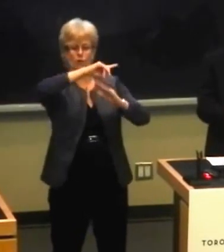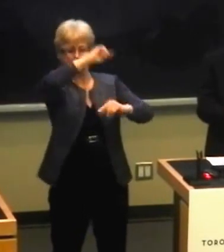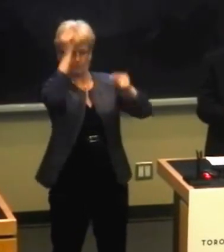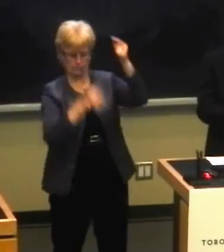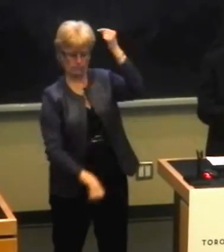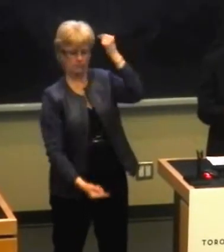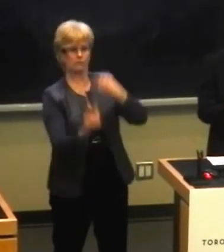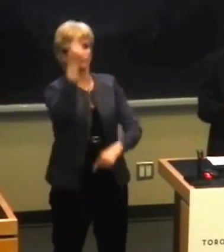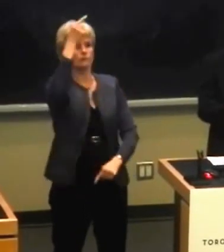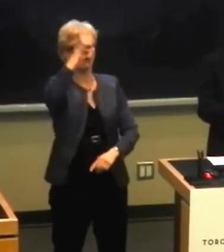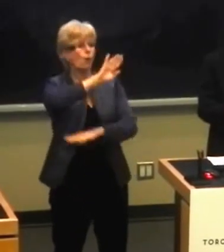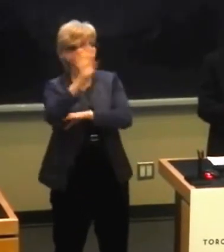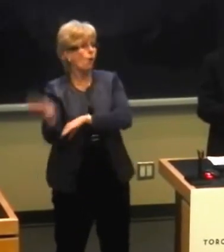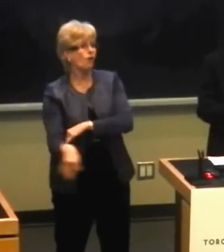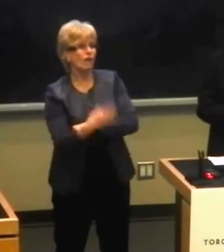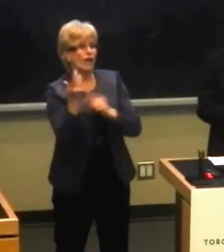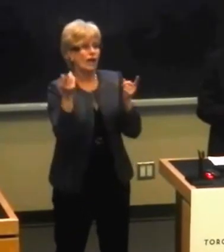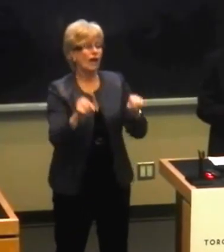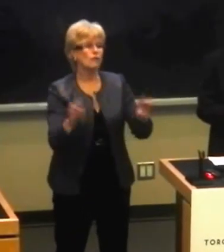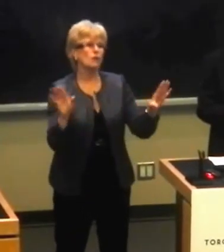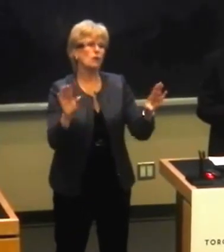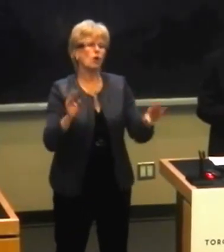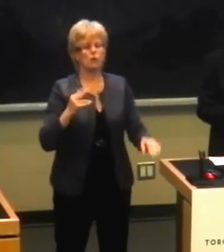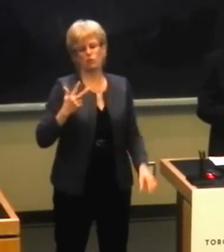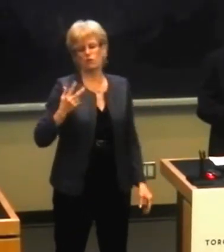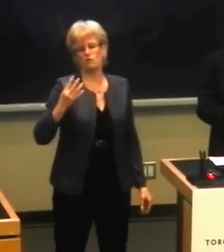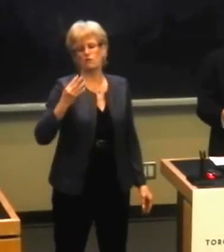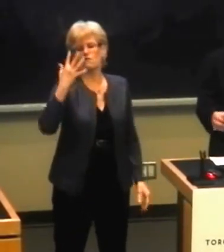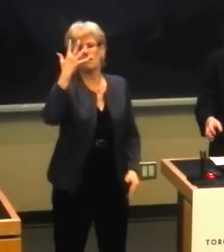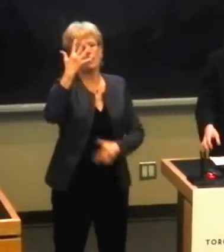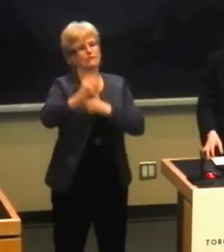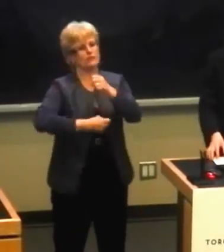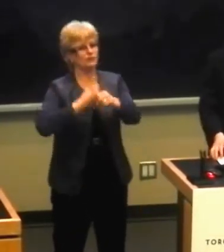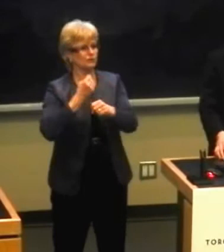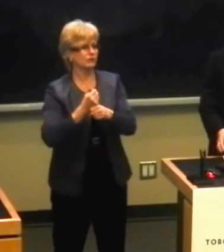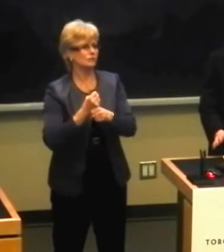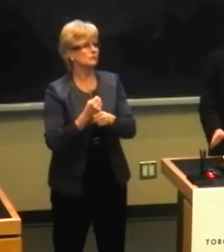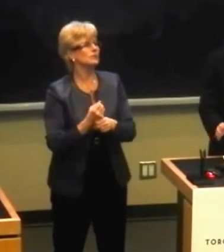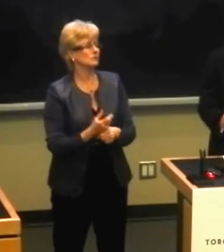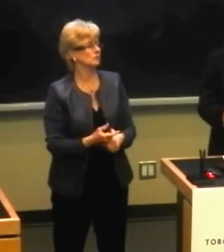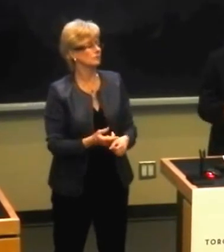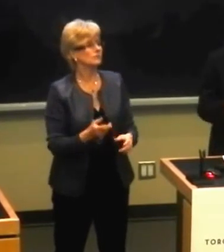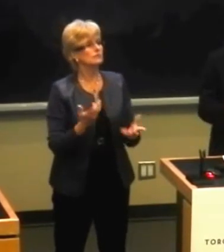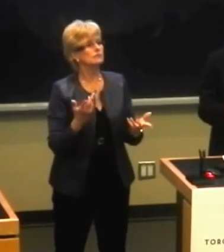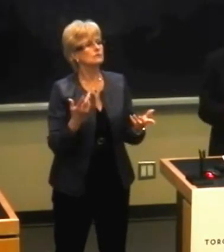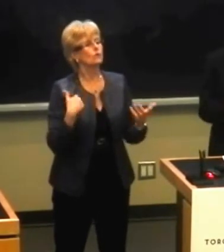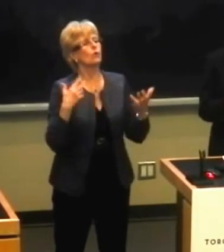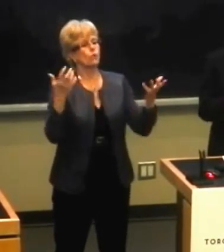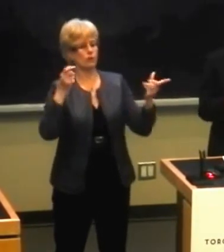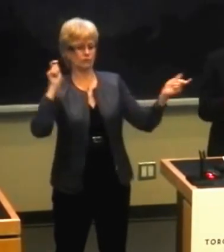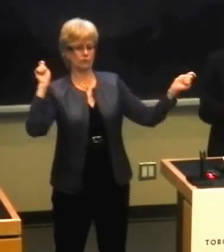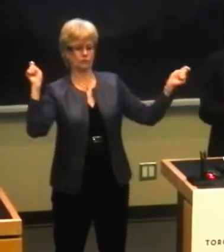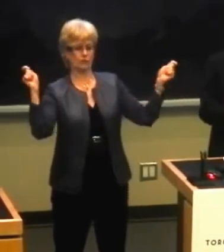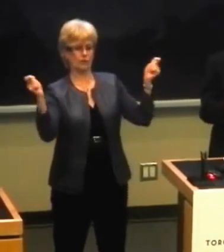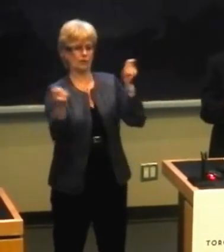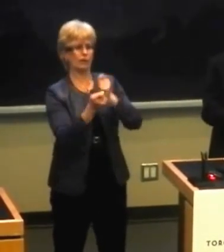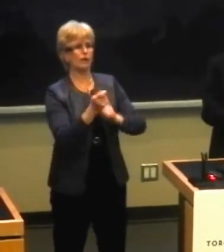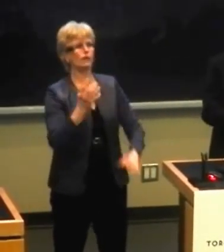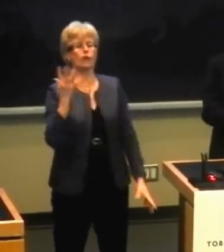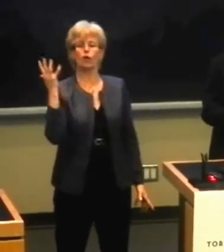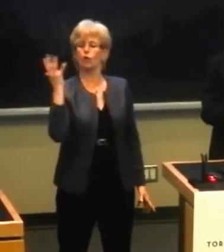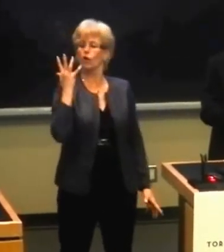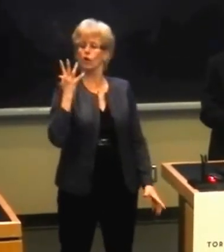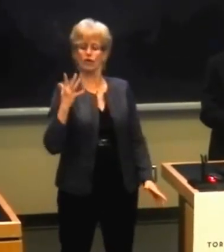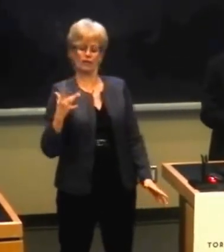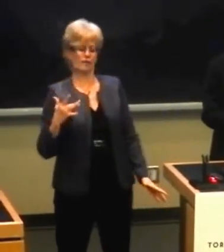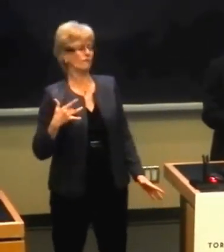which is not going to happen overnight. It's going to be probably a 3 to 5 year journey. But what we're about is transforming both the look and the